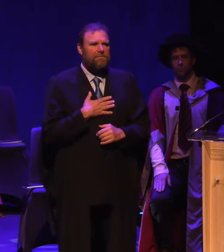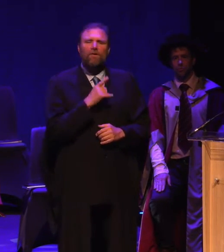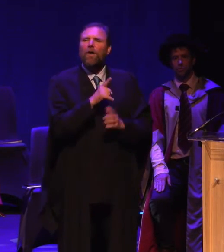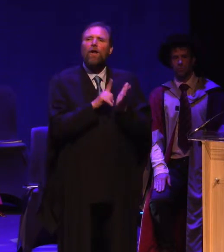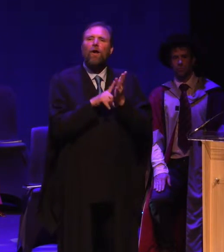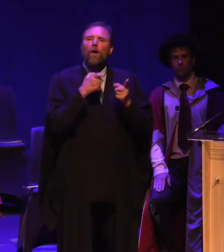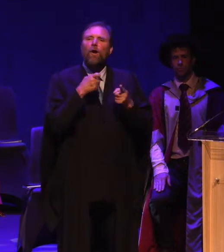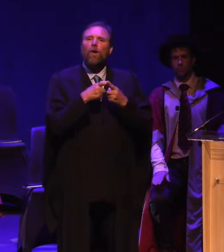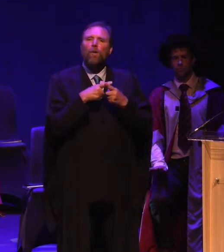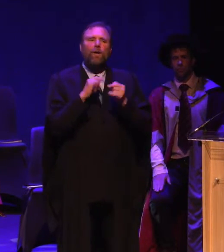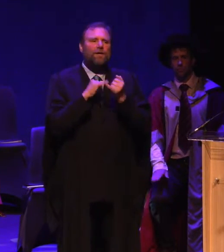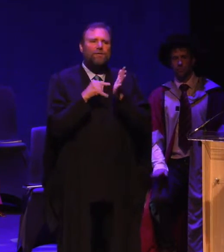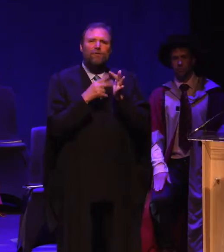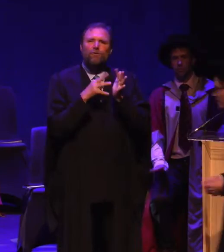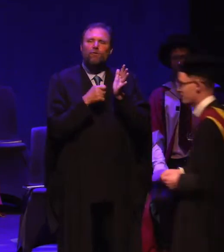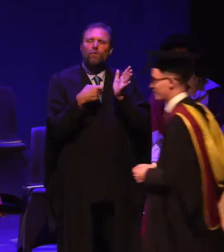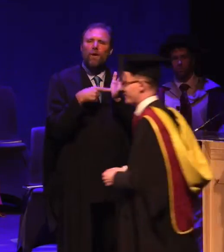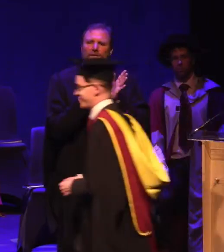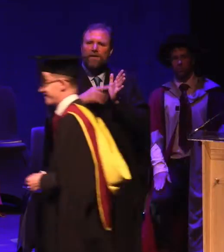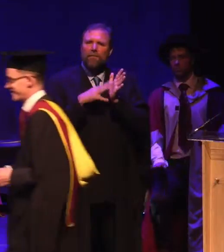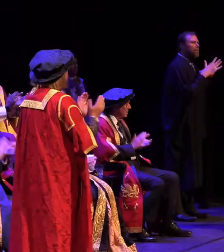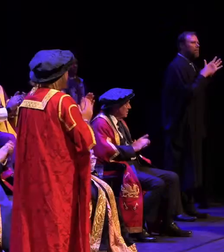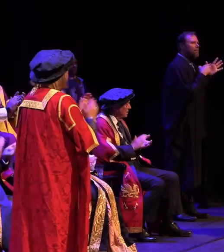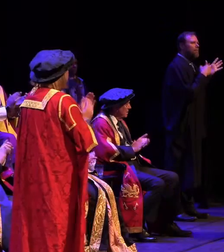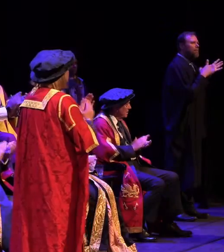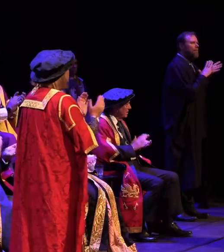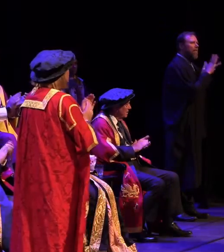Luke Stewart Matthews.